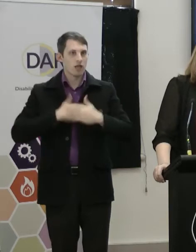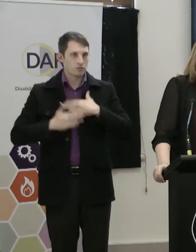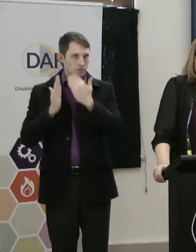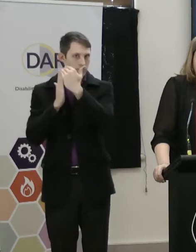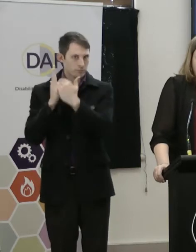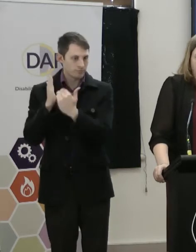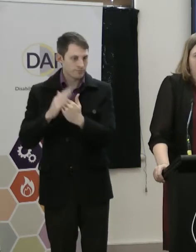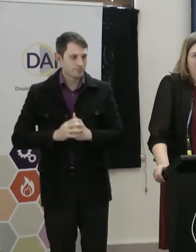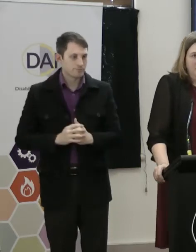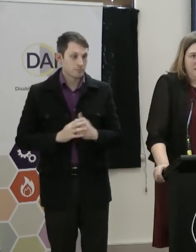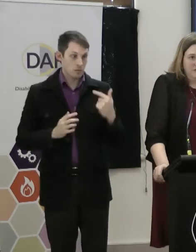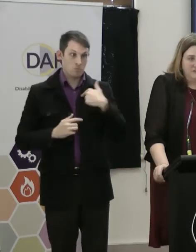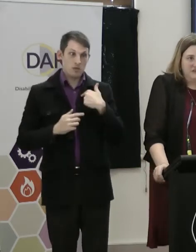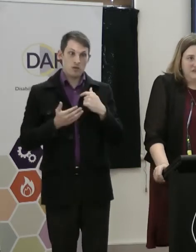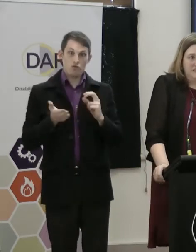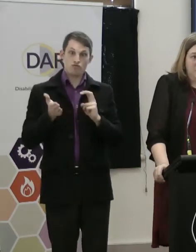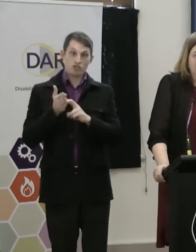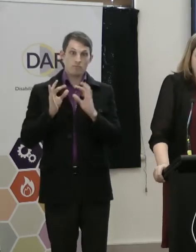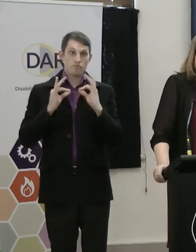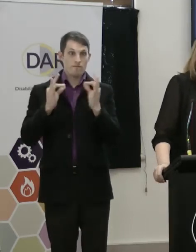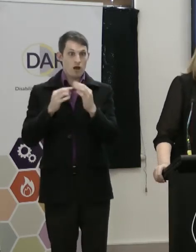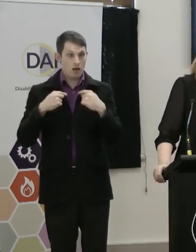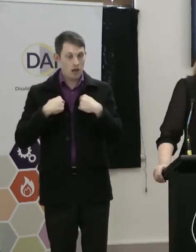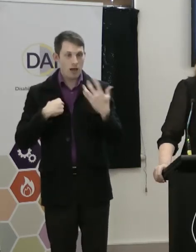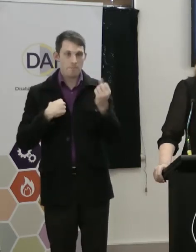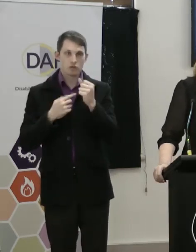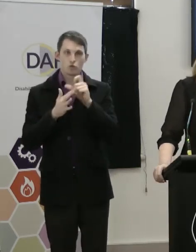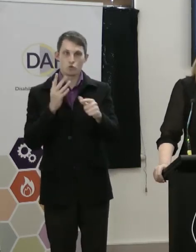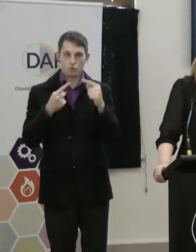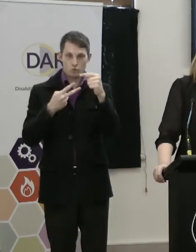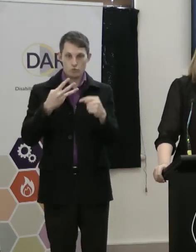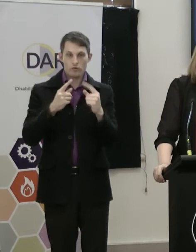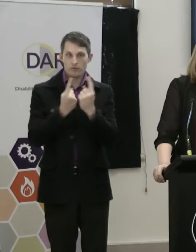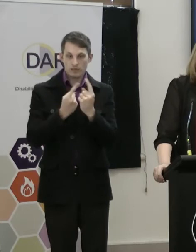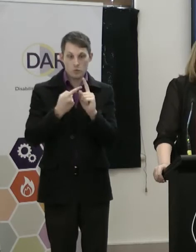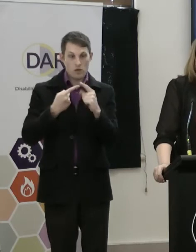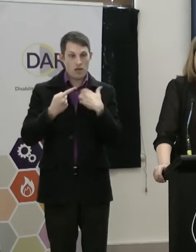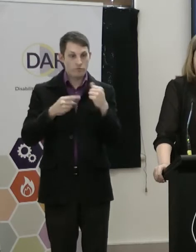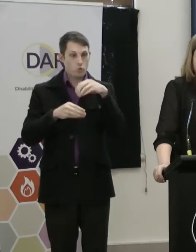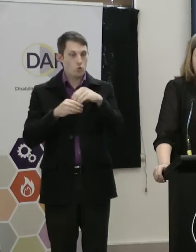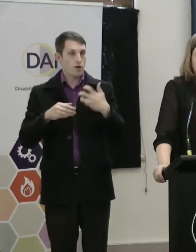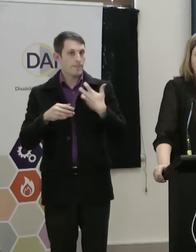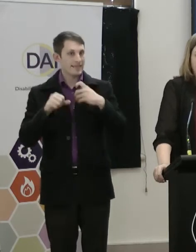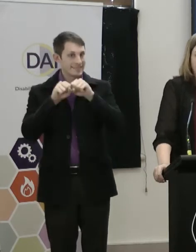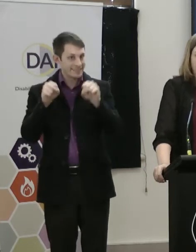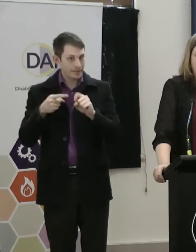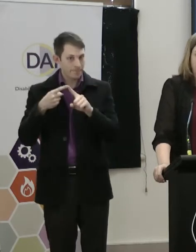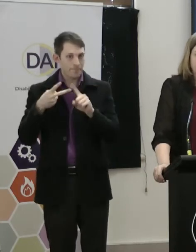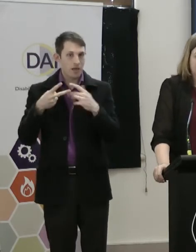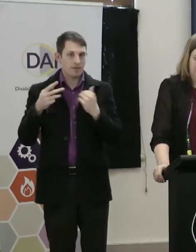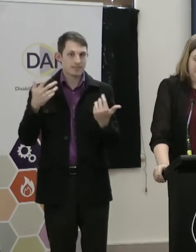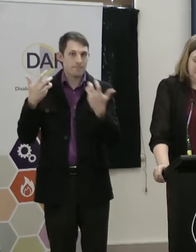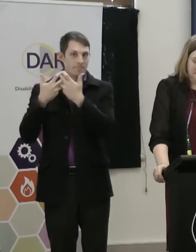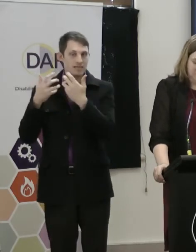So to be a registered provider, there are certain things that you have to do. So you have to have a complaint system, you have to meet the new NDIS